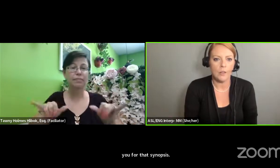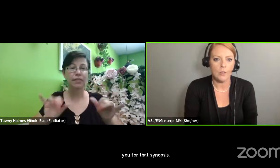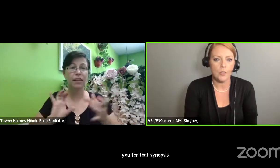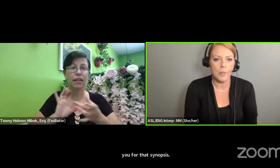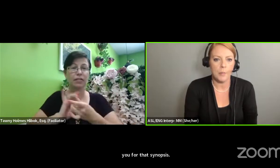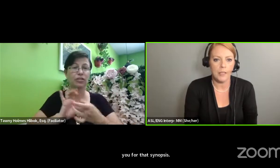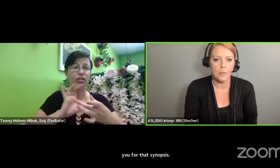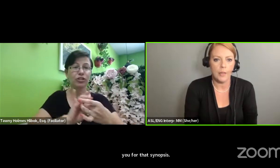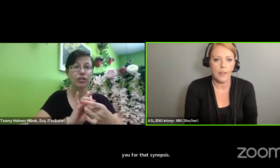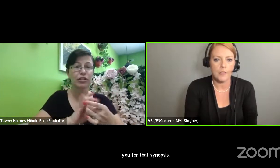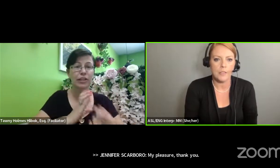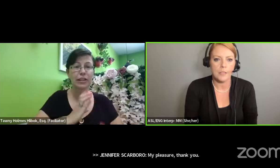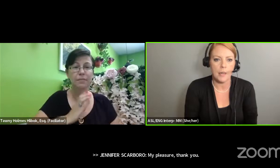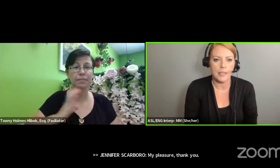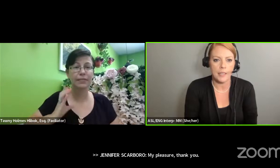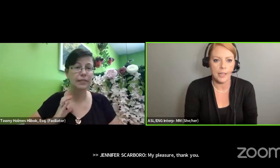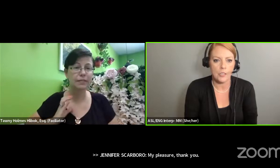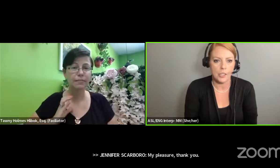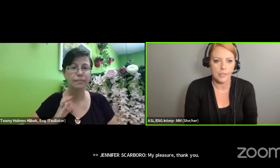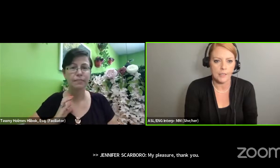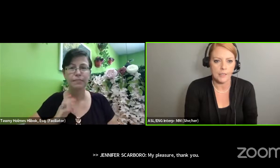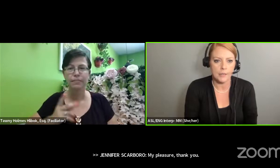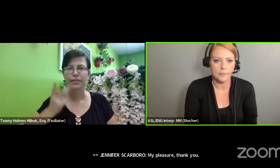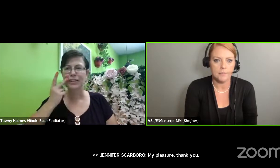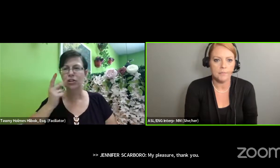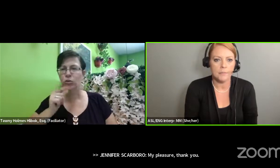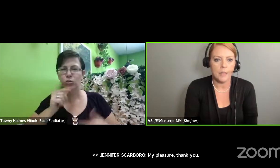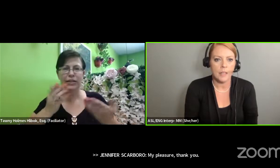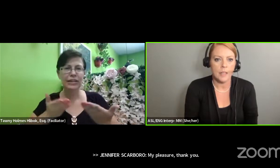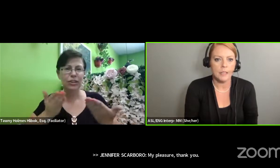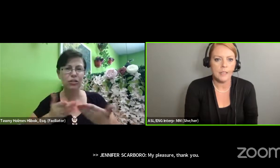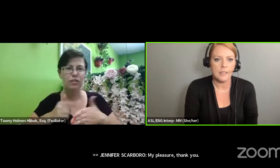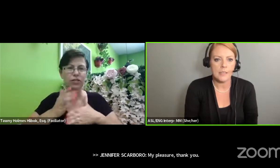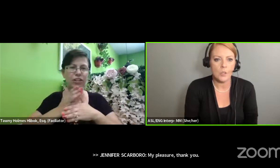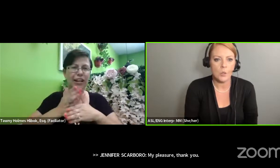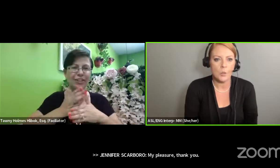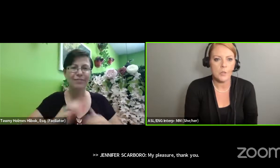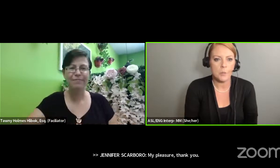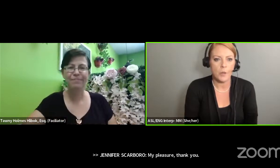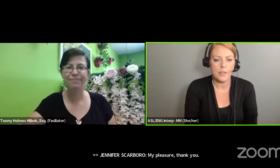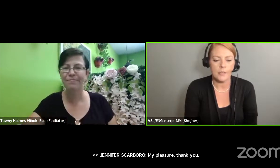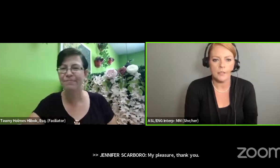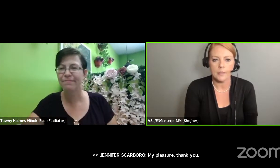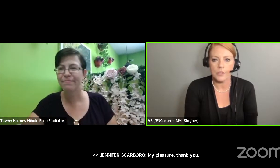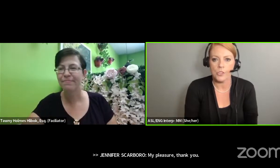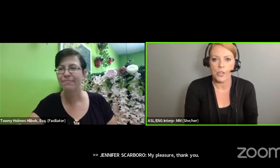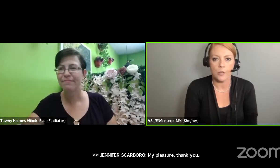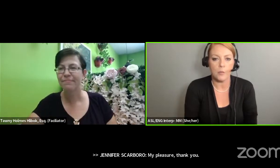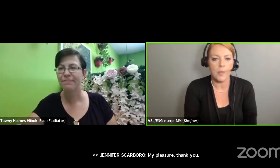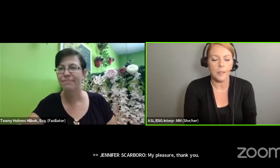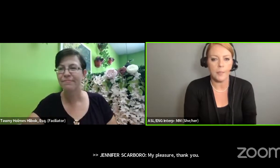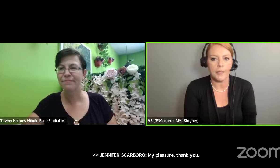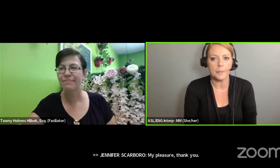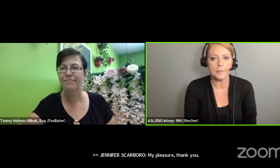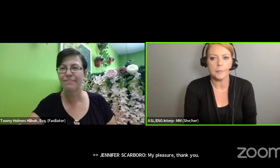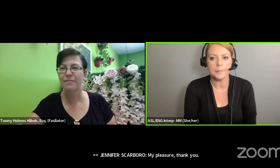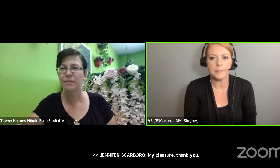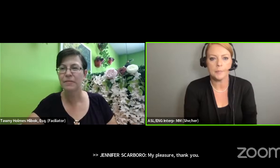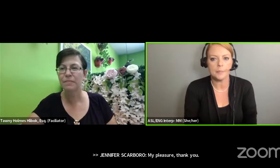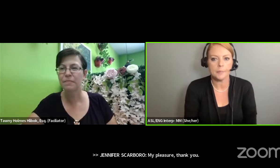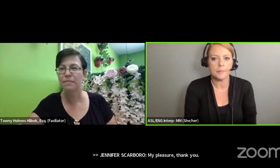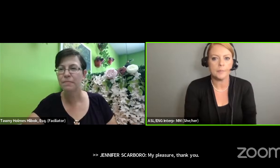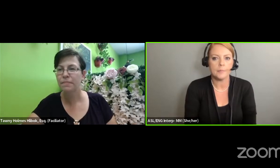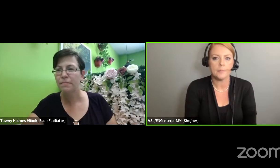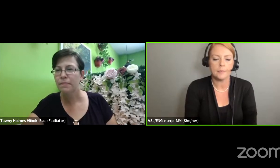Okay, on our third committee, we have systematic connections. And let's see who is present to share from that committee.